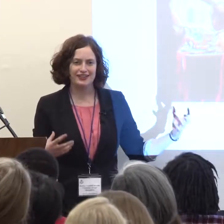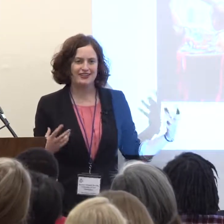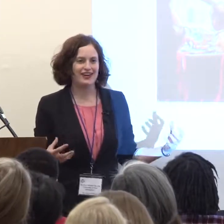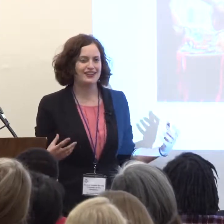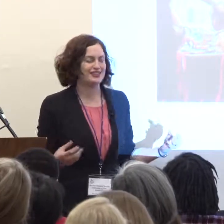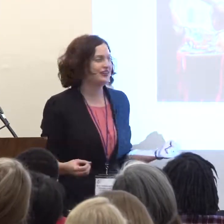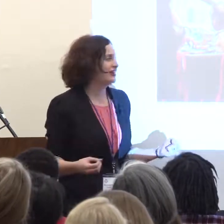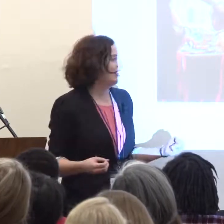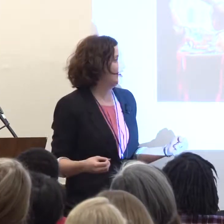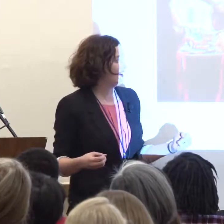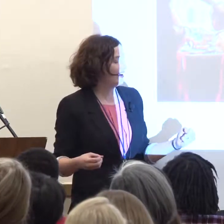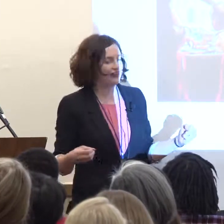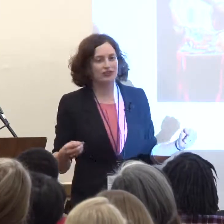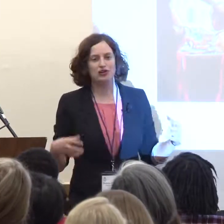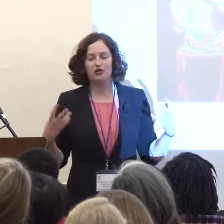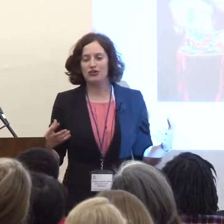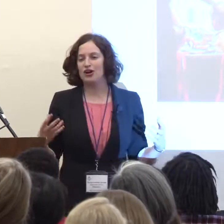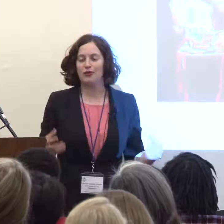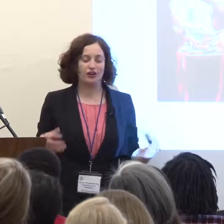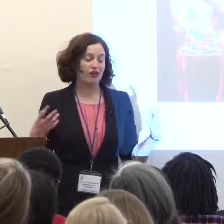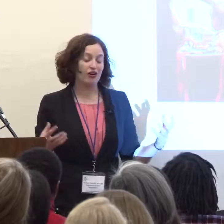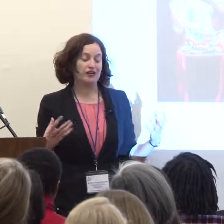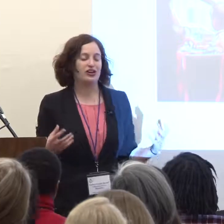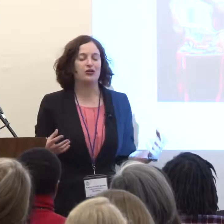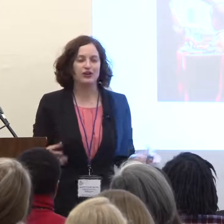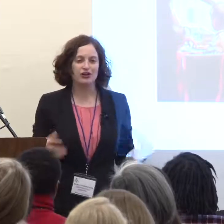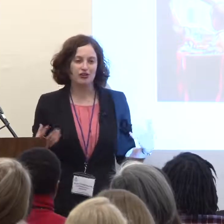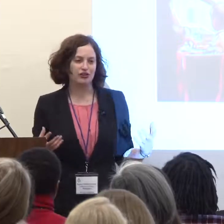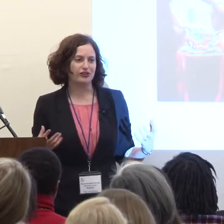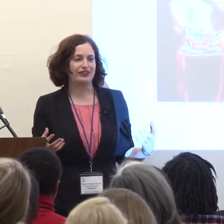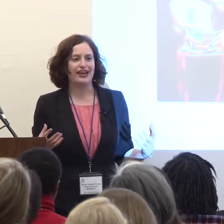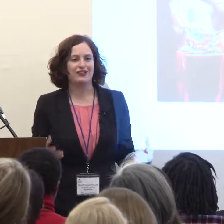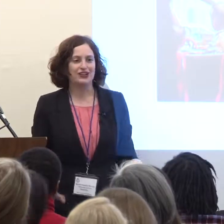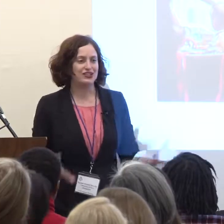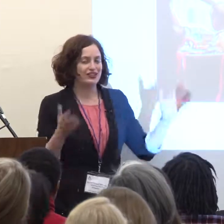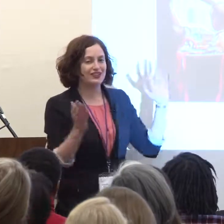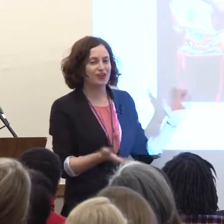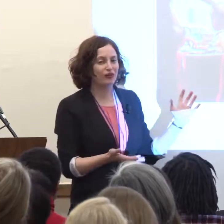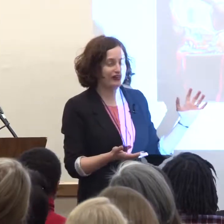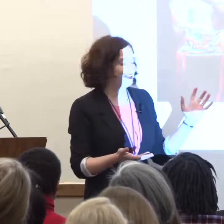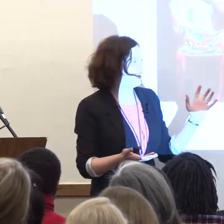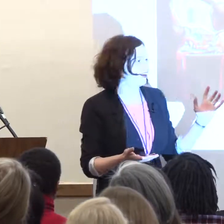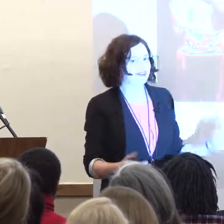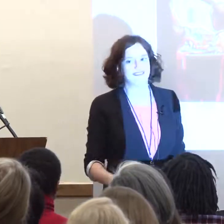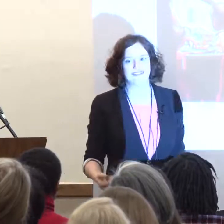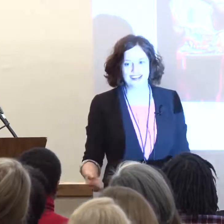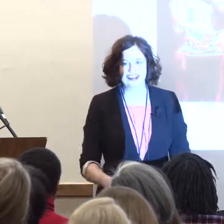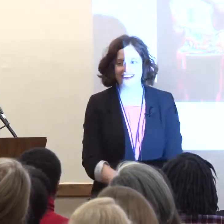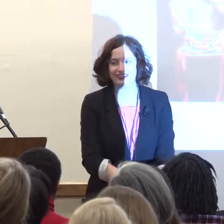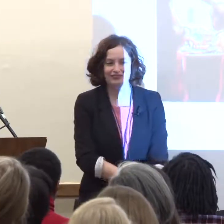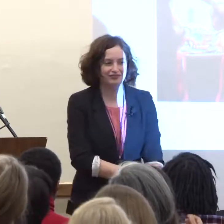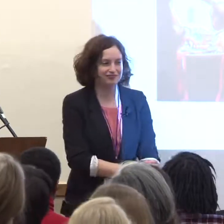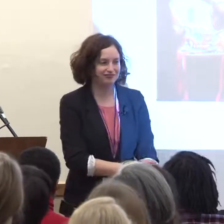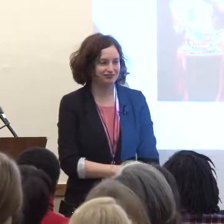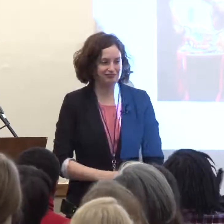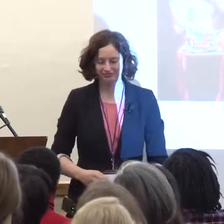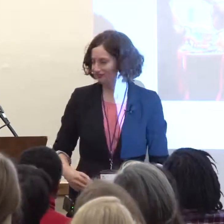in the United States, you don't know what you already know when you go to learn a language. It's already there. Thank